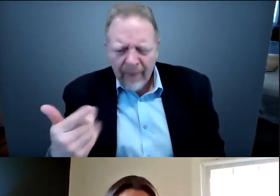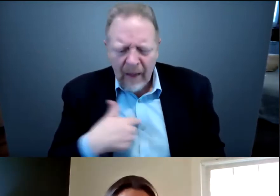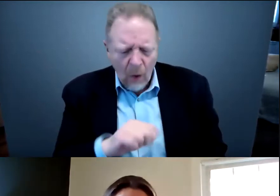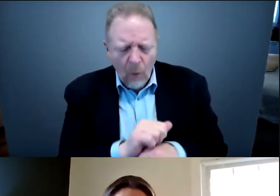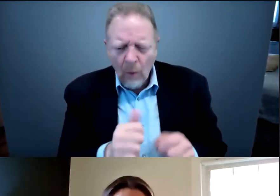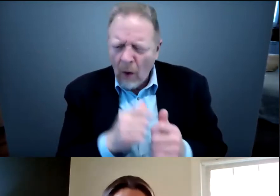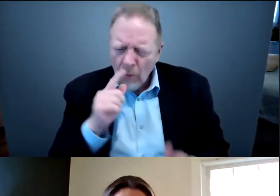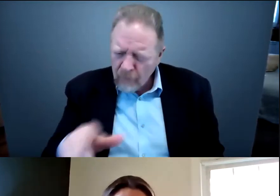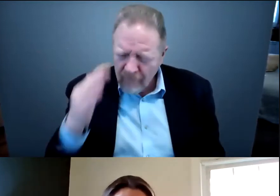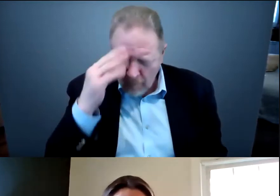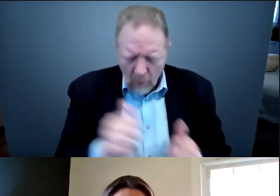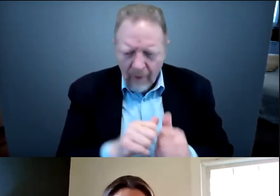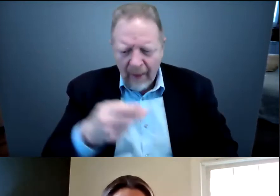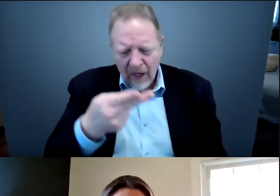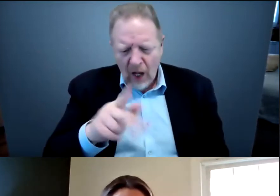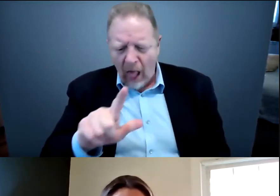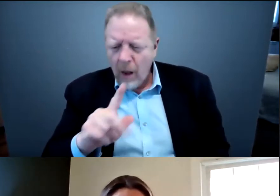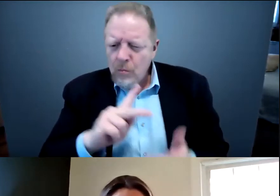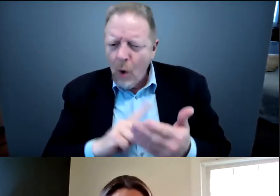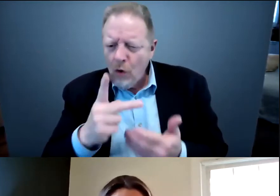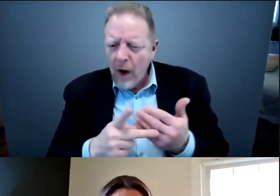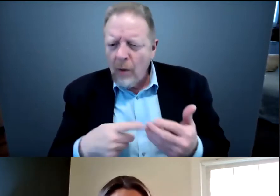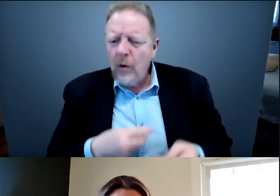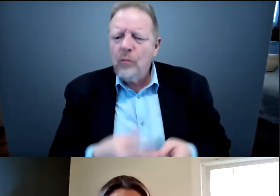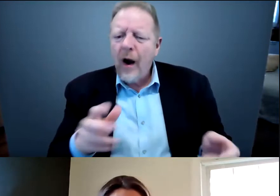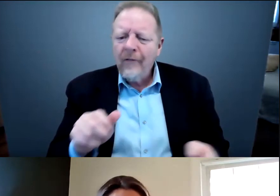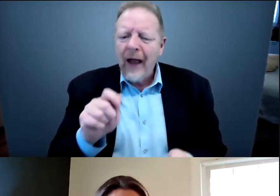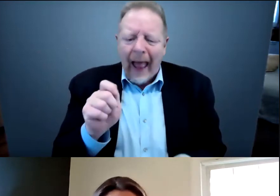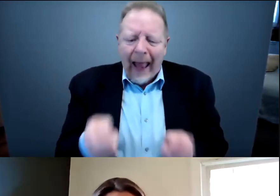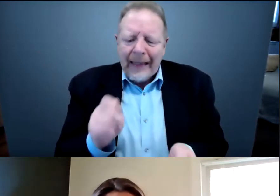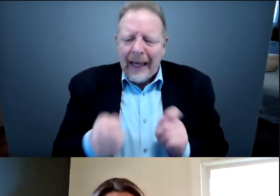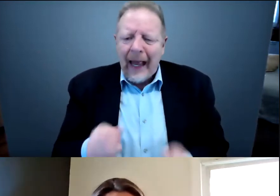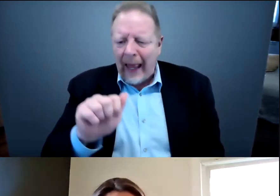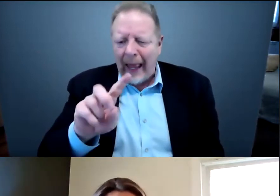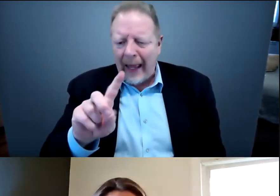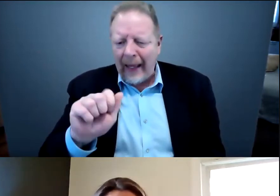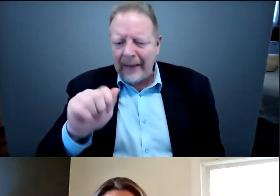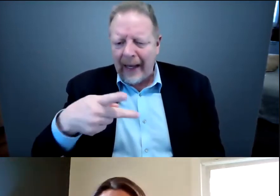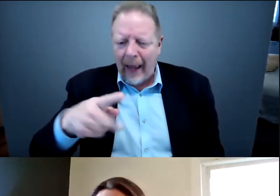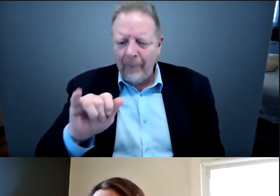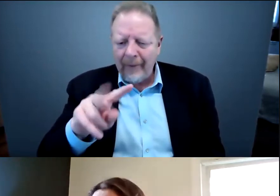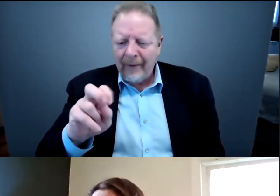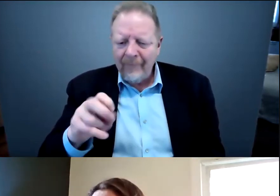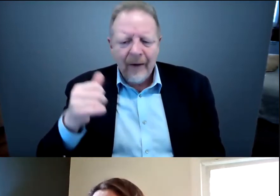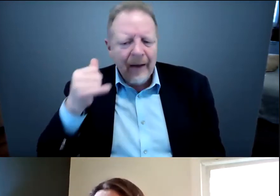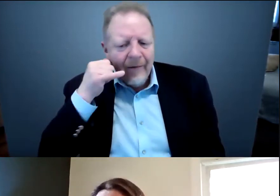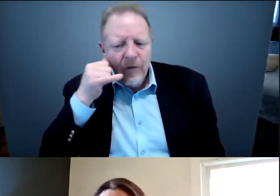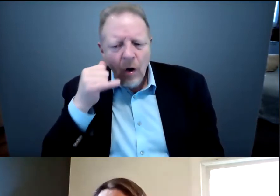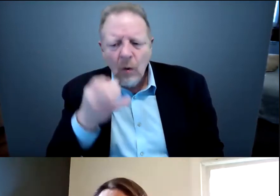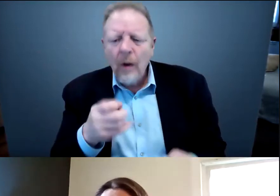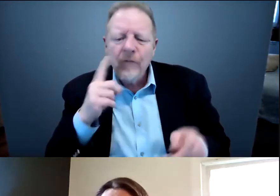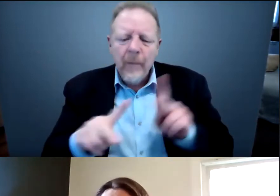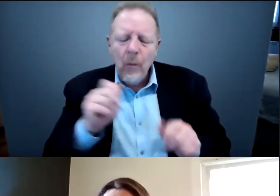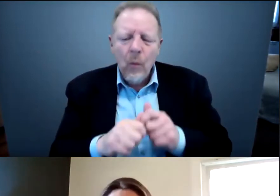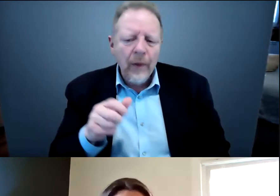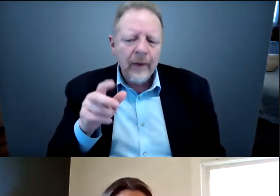don't know if you're familiar with the ATEL program. We provide adaptive telephone equipment for people with hearing, speech, and neuromuscular